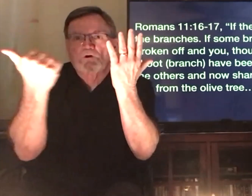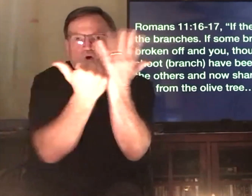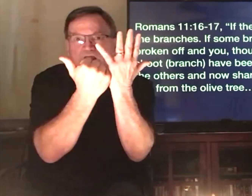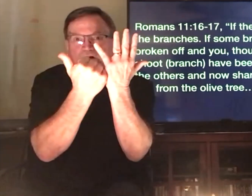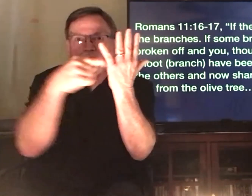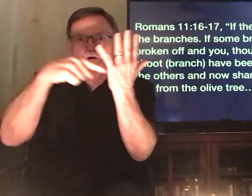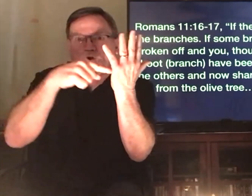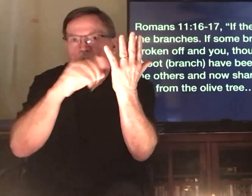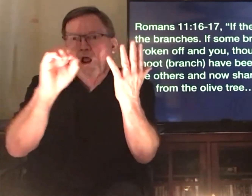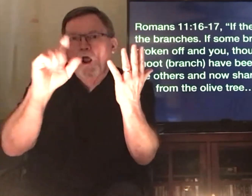Yeshua